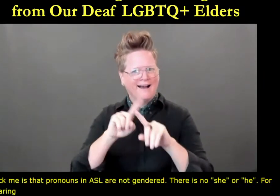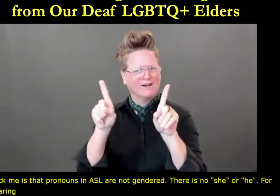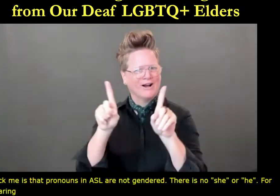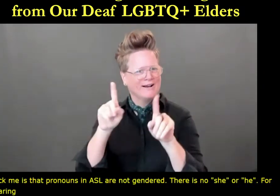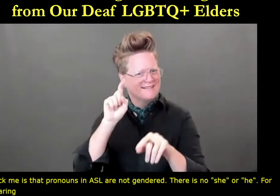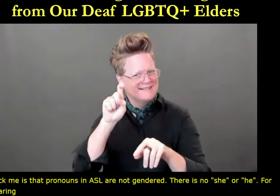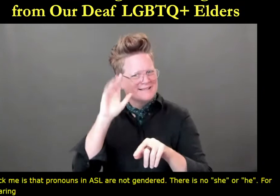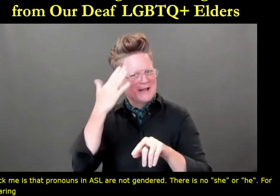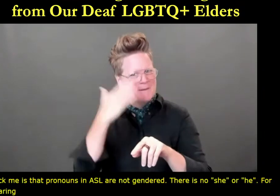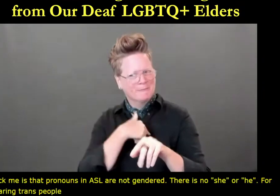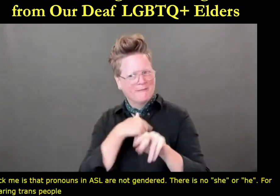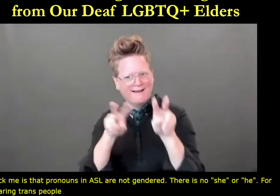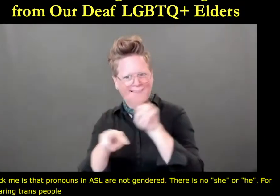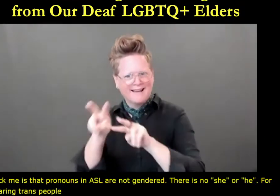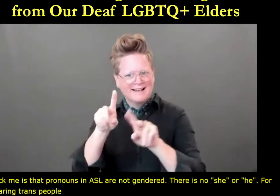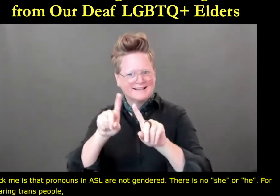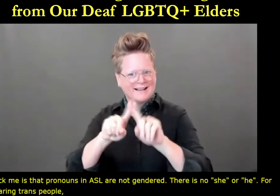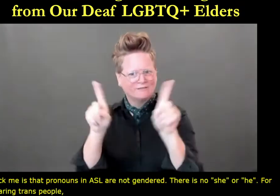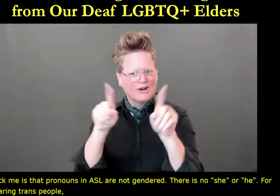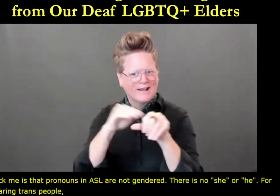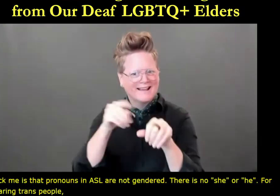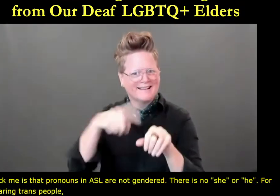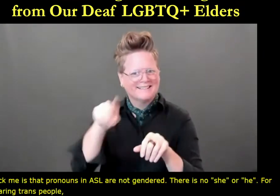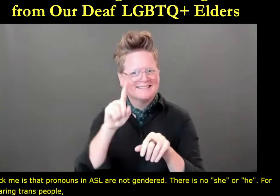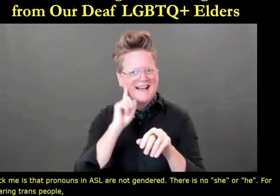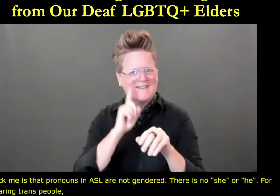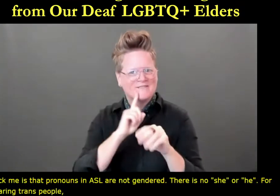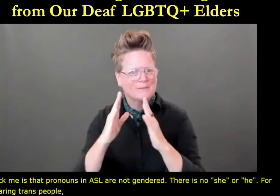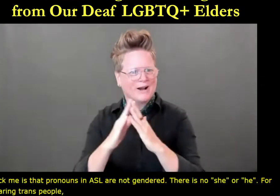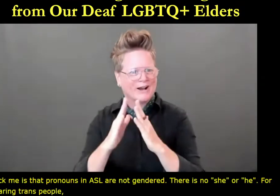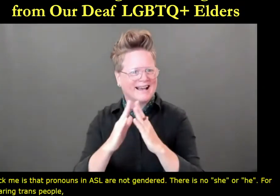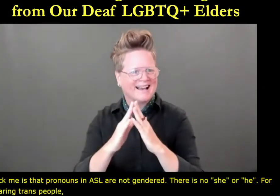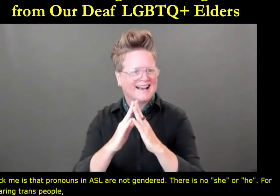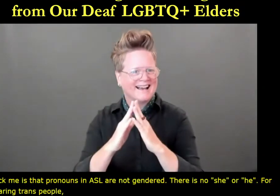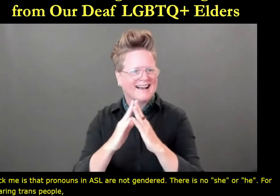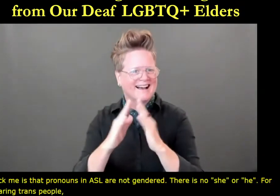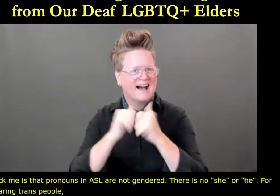Is this different at all in the deaf, queer, and trans community?